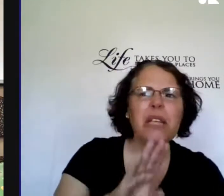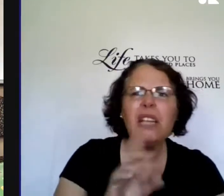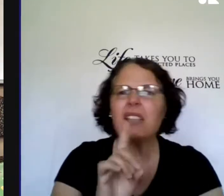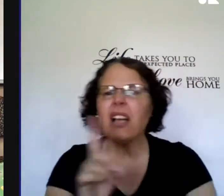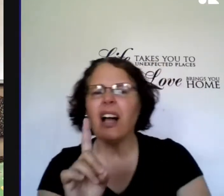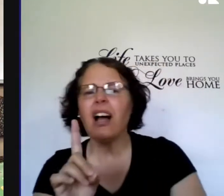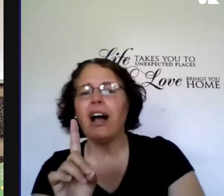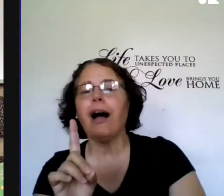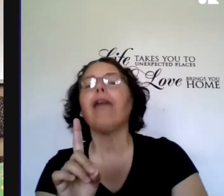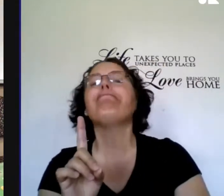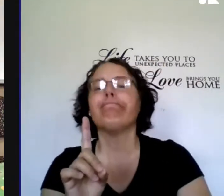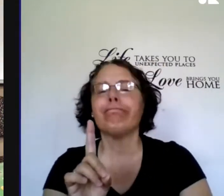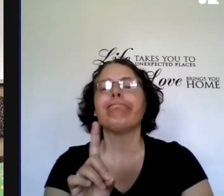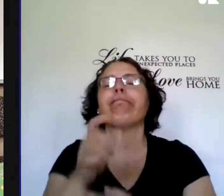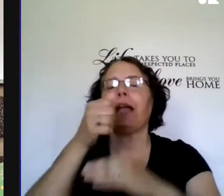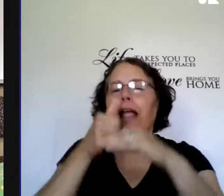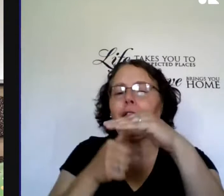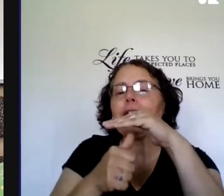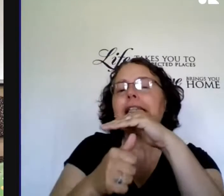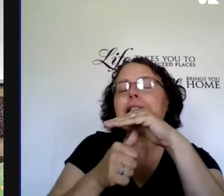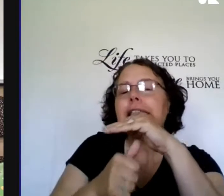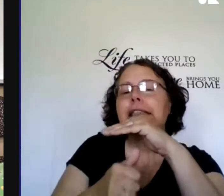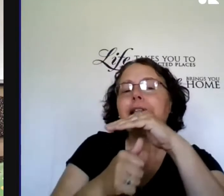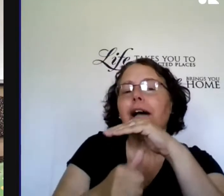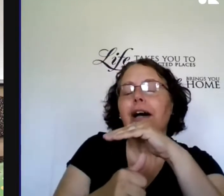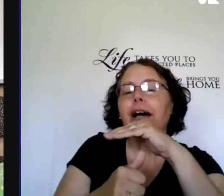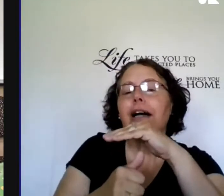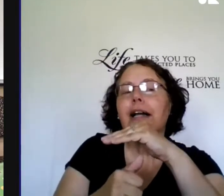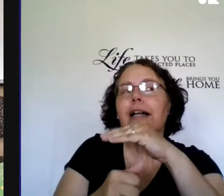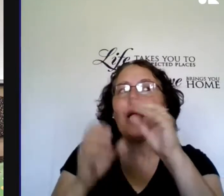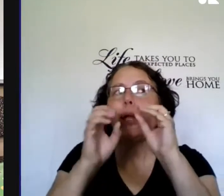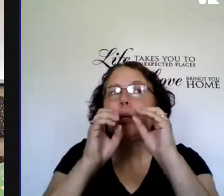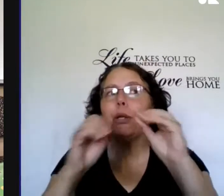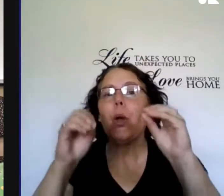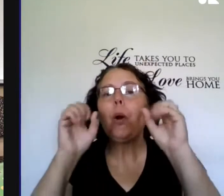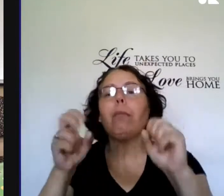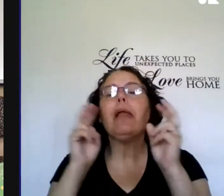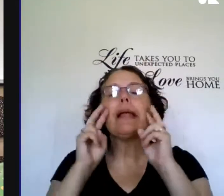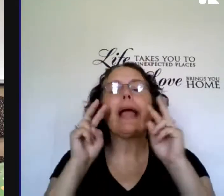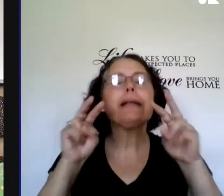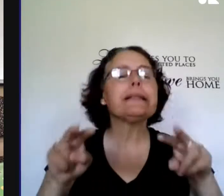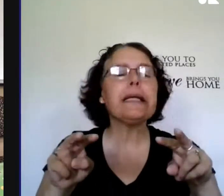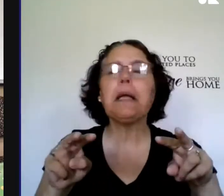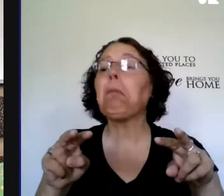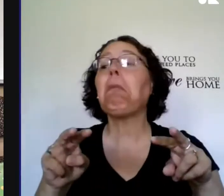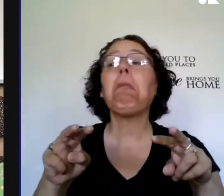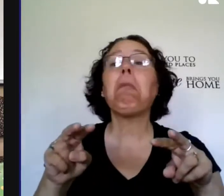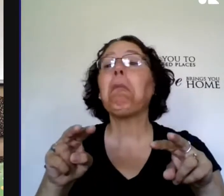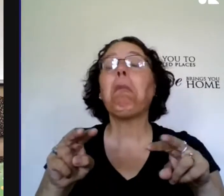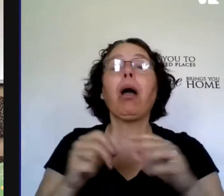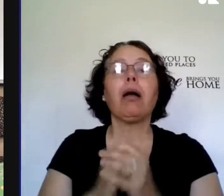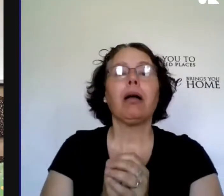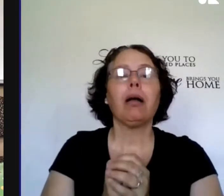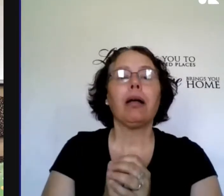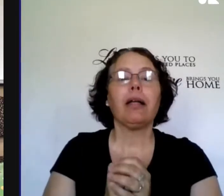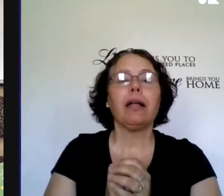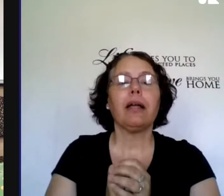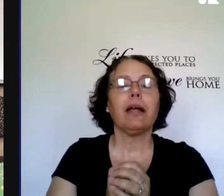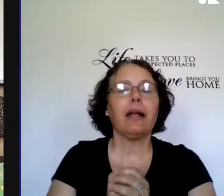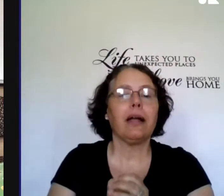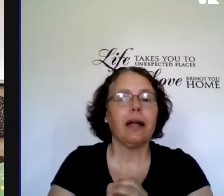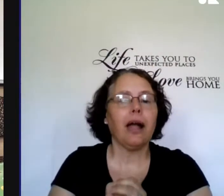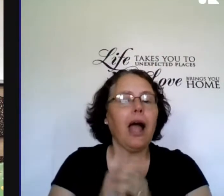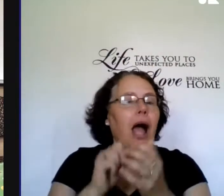They're hidden away where nobody sees. Watch and you'll see